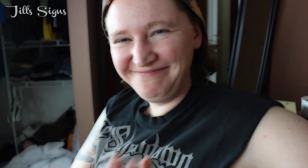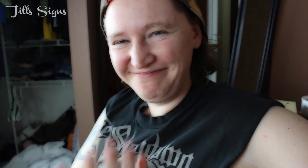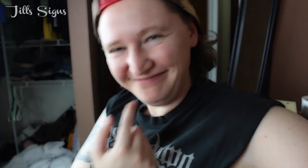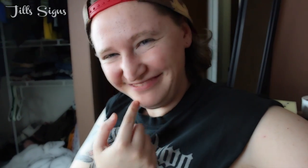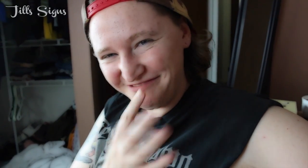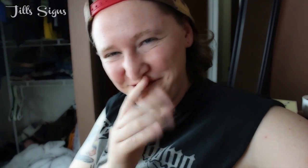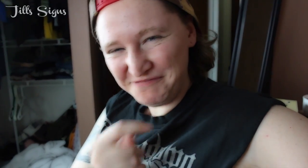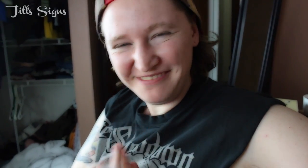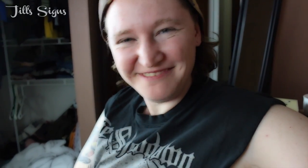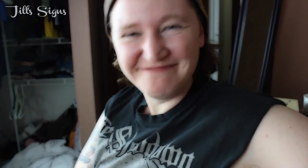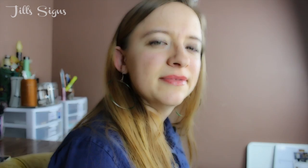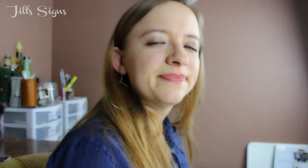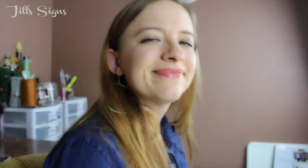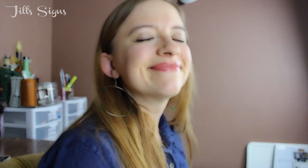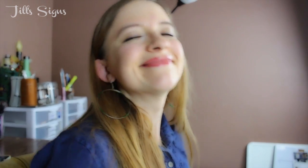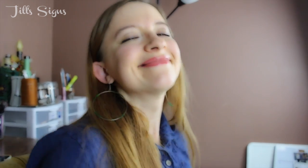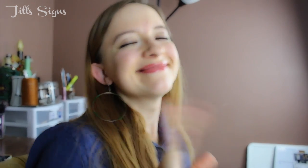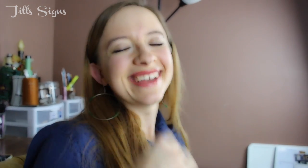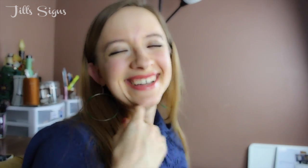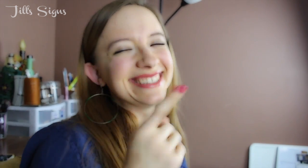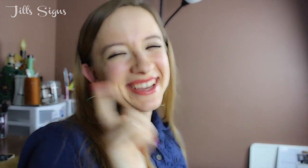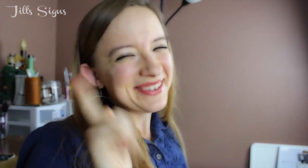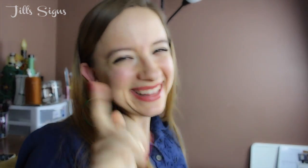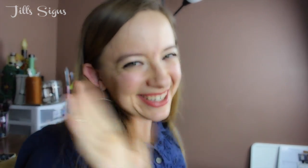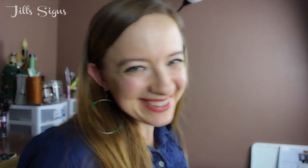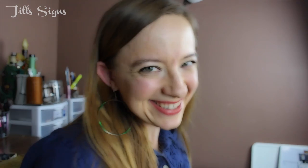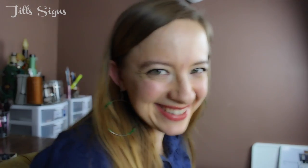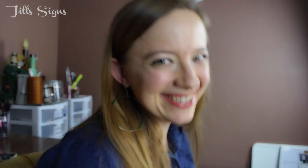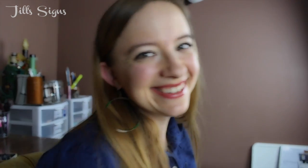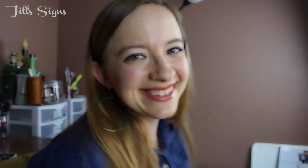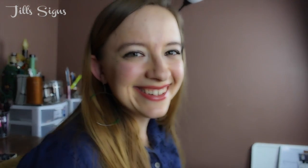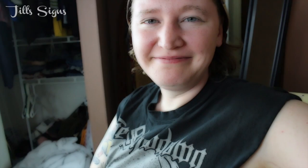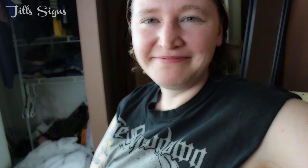What did you say? What are you talking about? Oh, I'll tell you later.